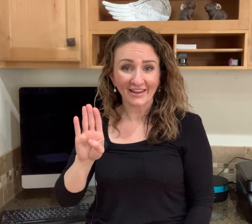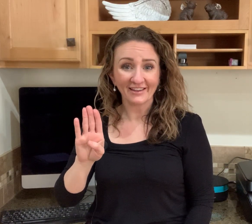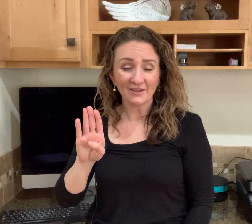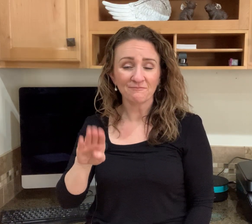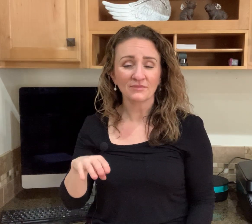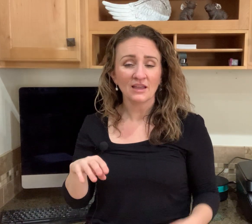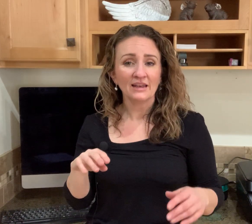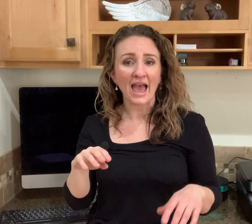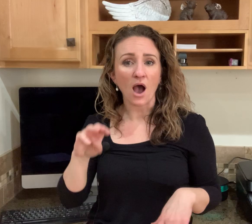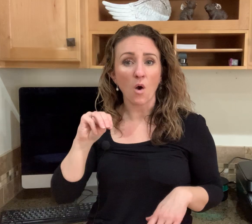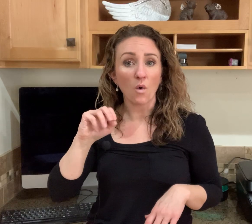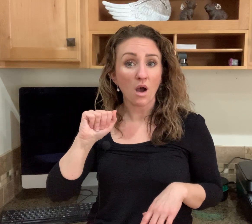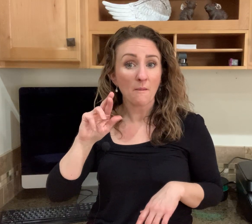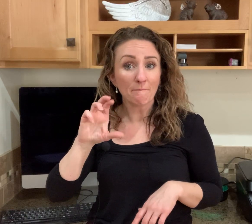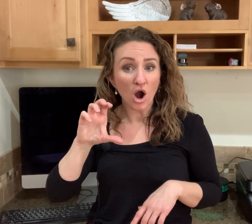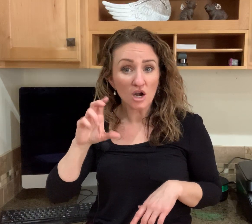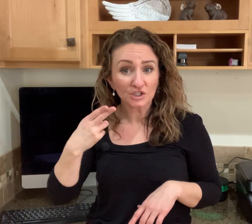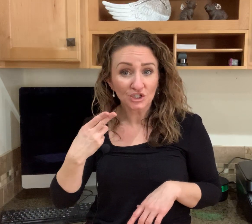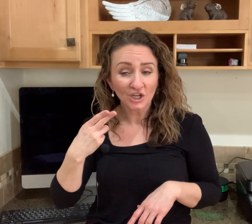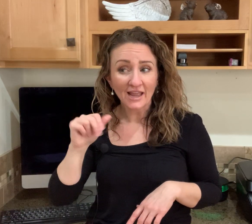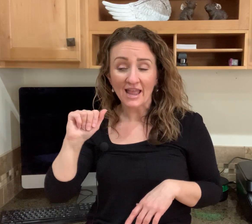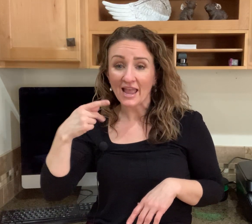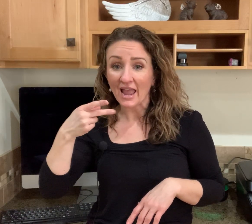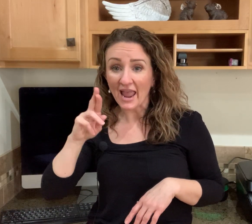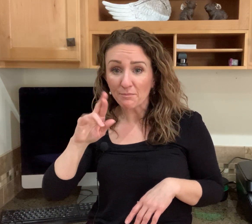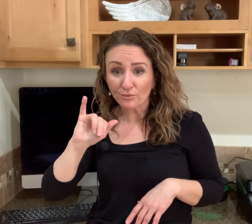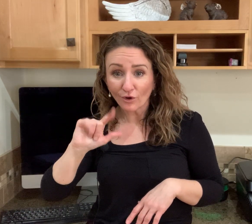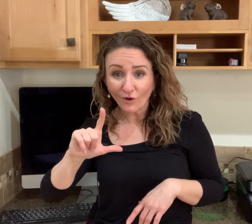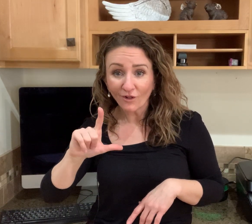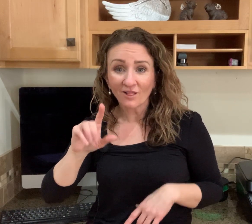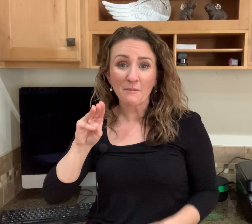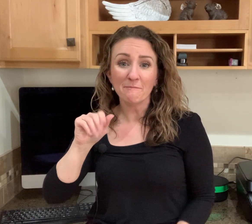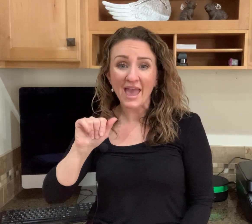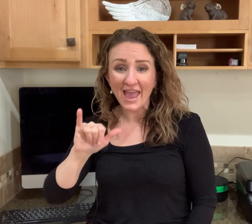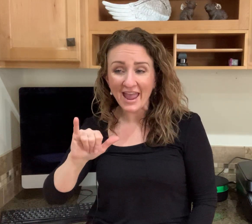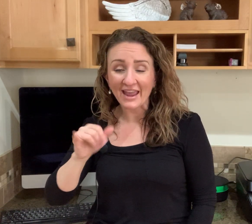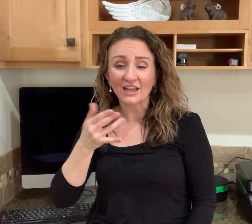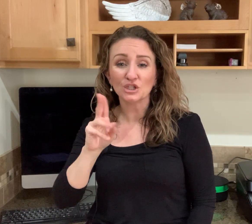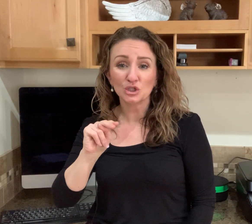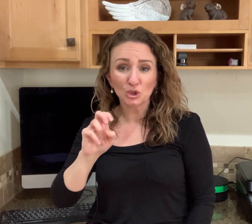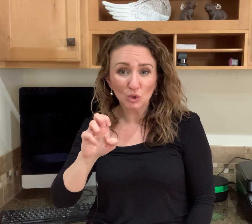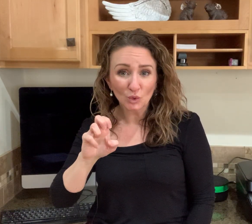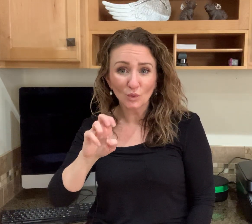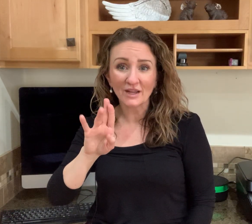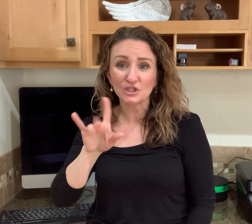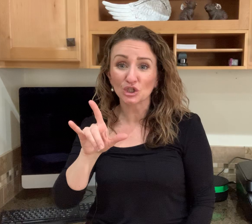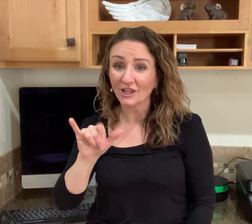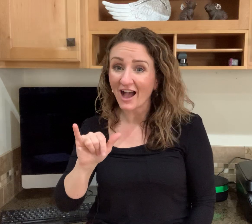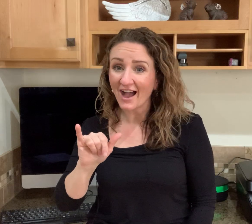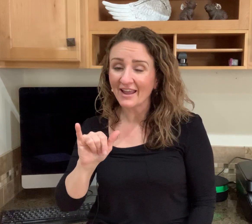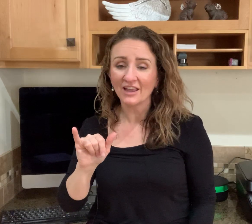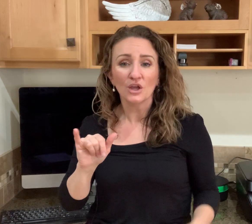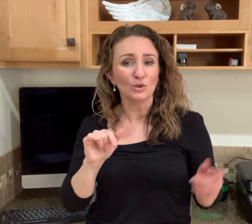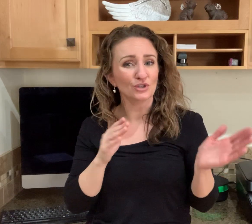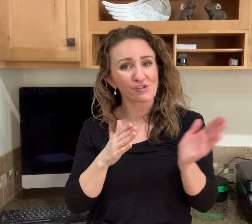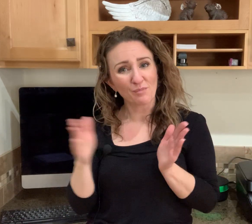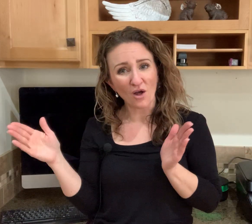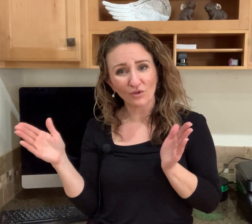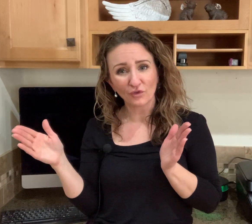February, now March, April, May, June, July. You just spell the full